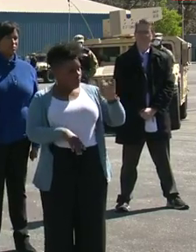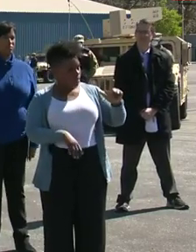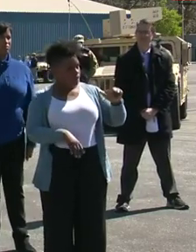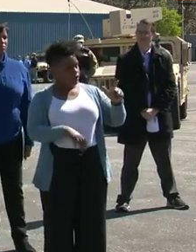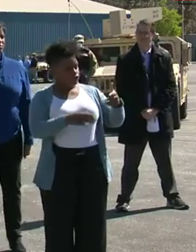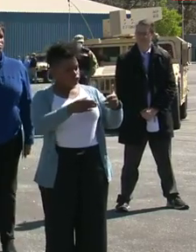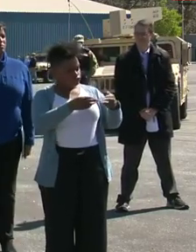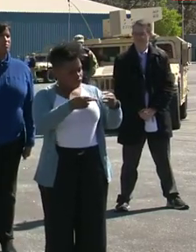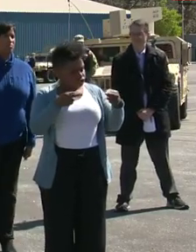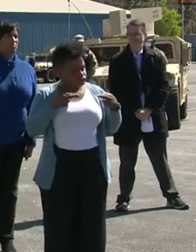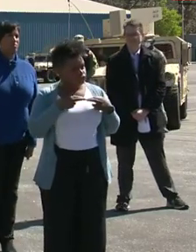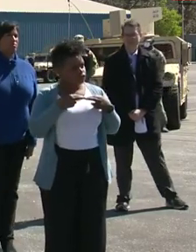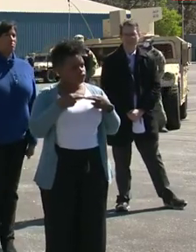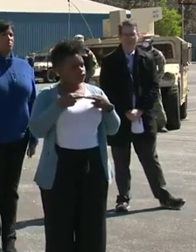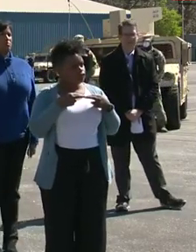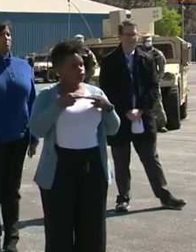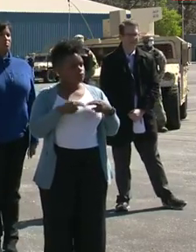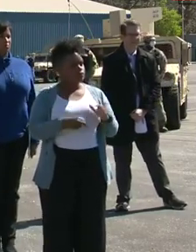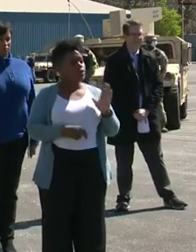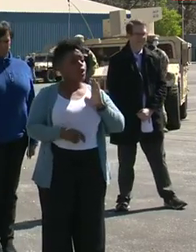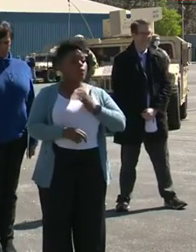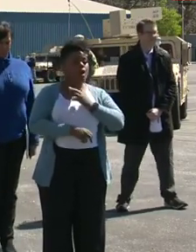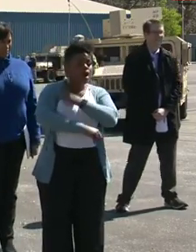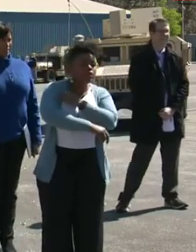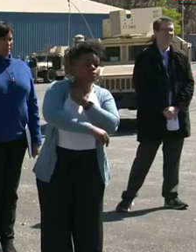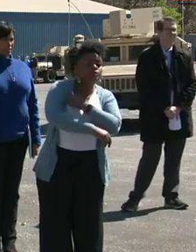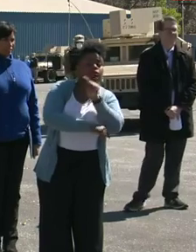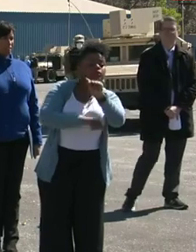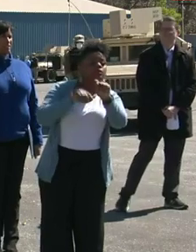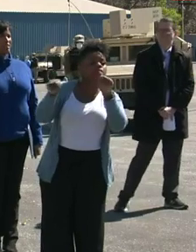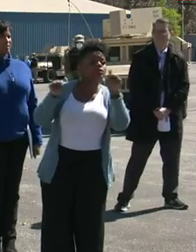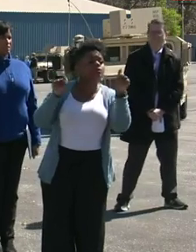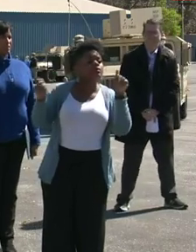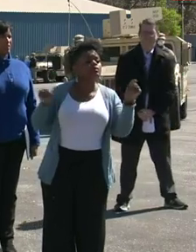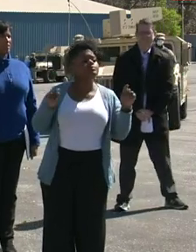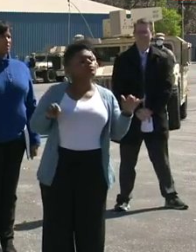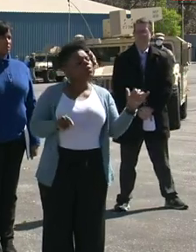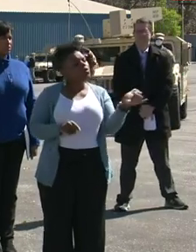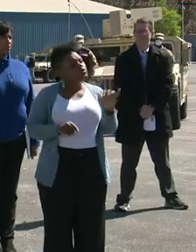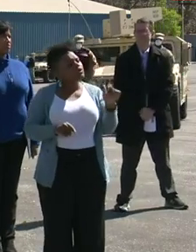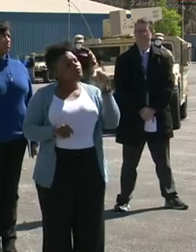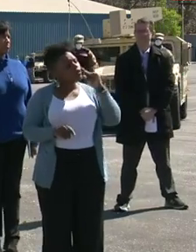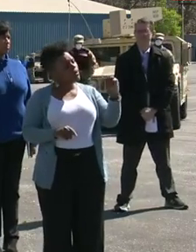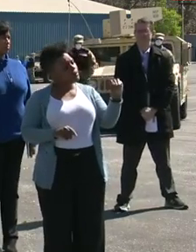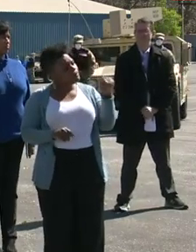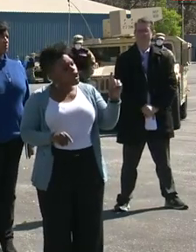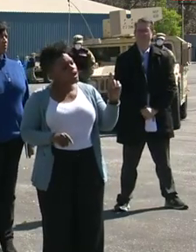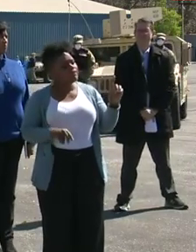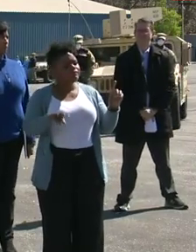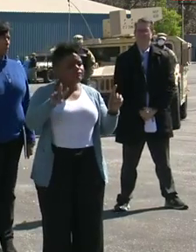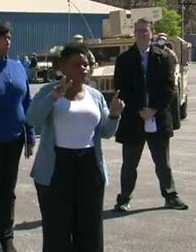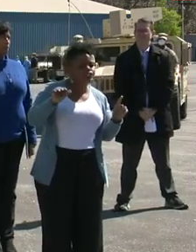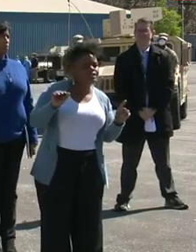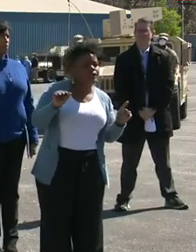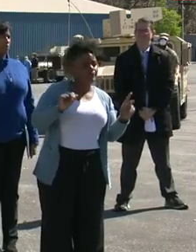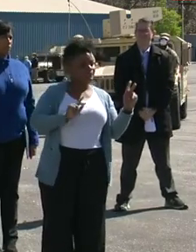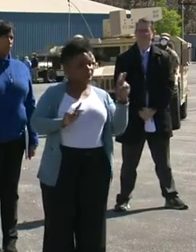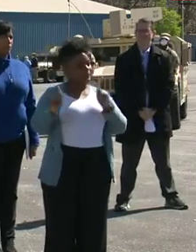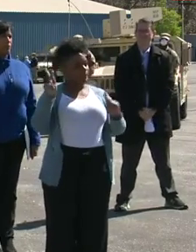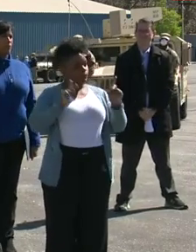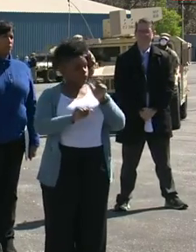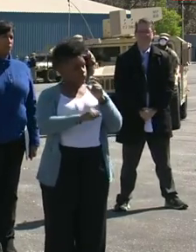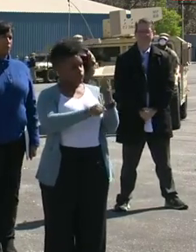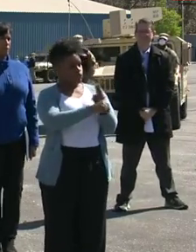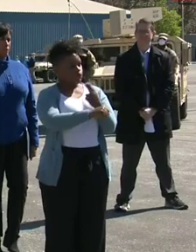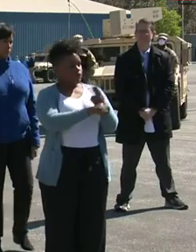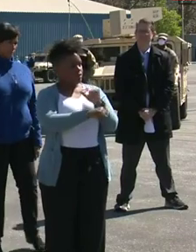not just for D.C. residents, they're also for Maryland and Virginia residents who access health care in the district. And so when our